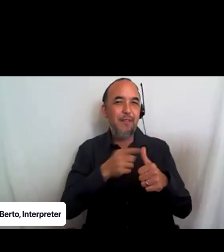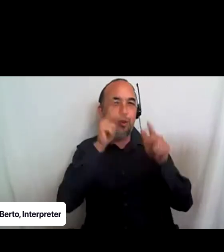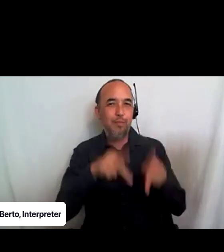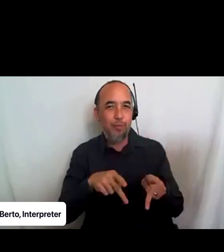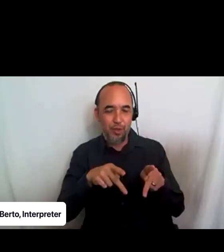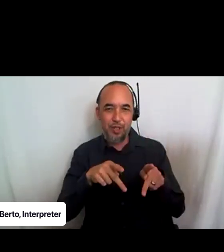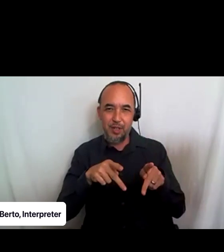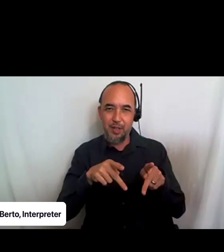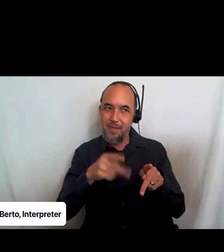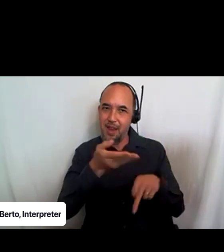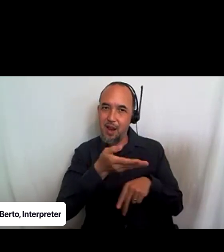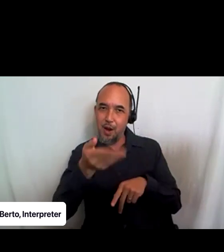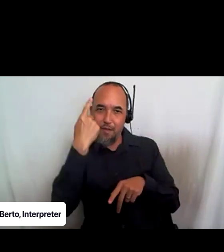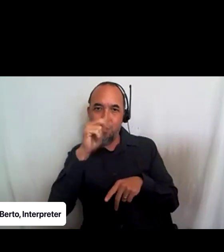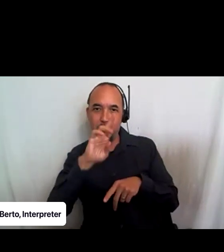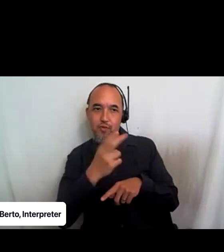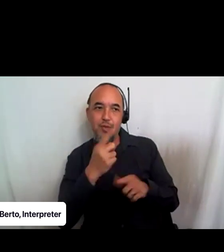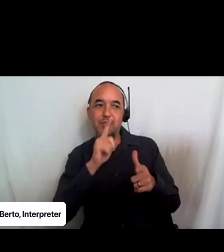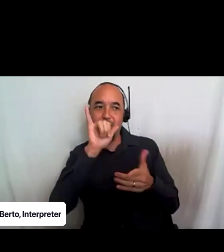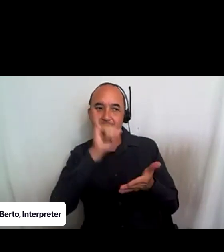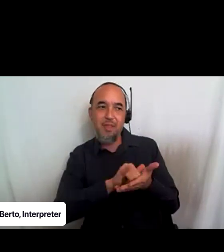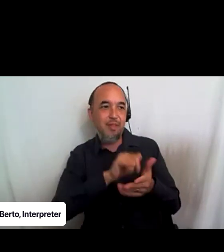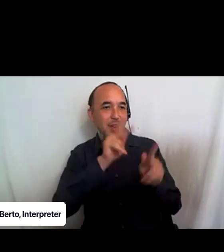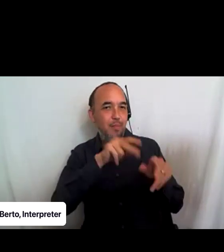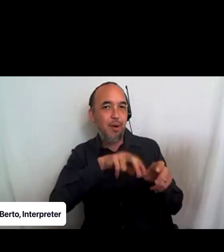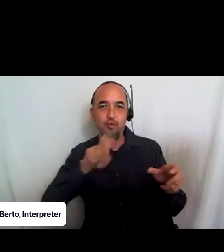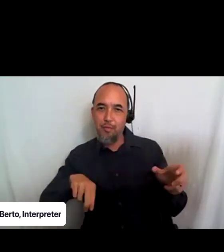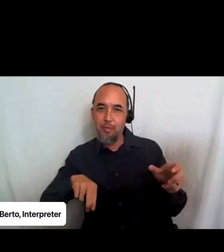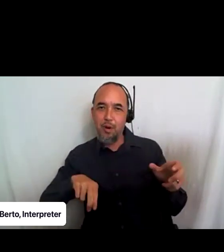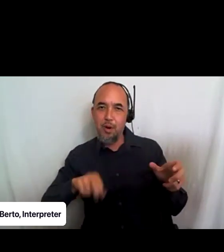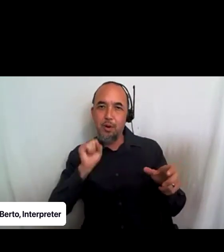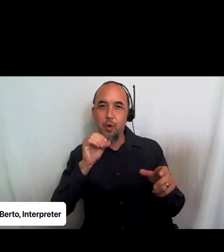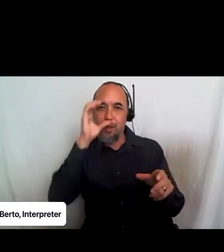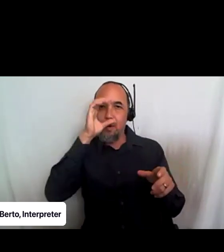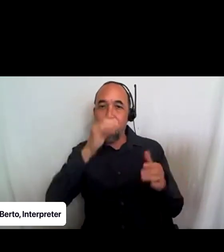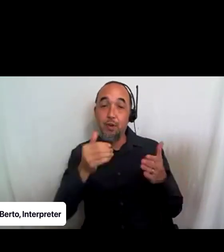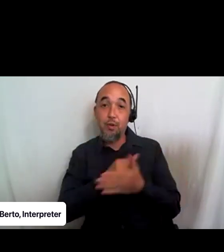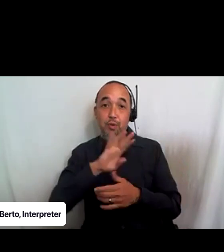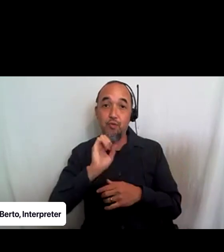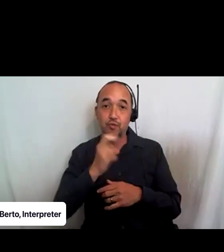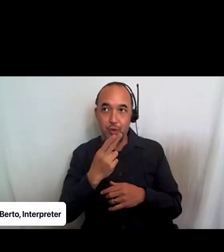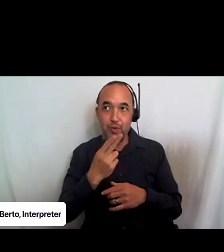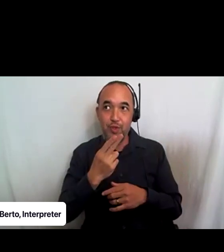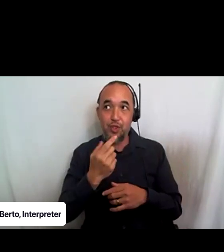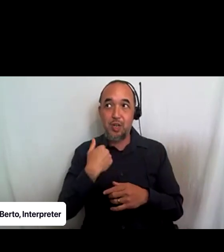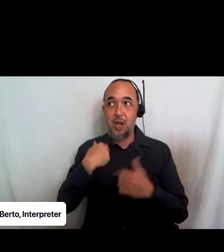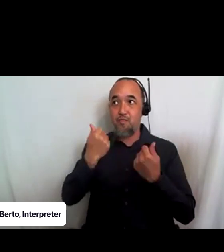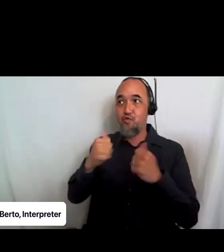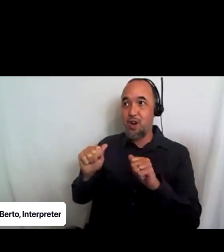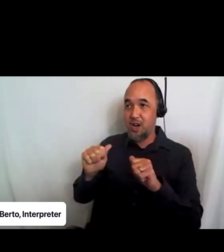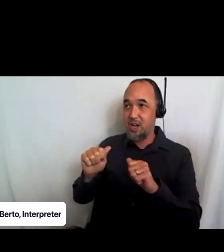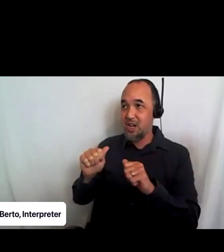person couldn't do it or something. And then they started looking for a new Roach, and then I got the audition and I booked